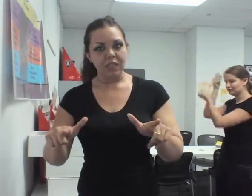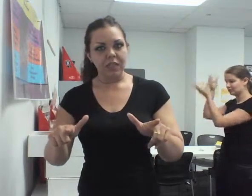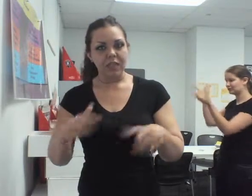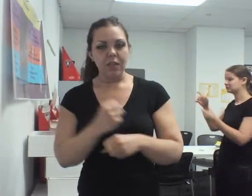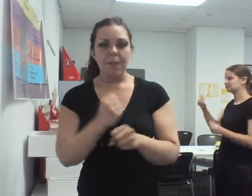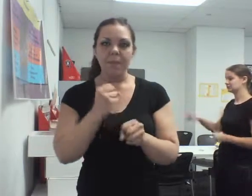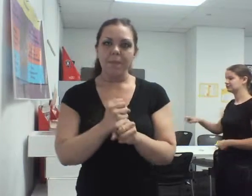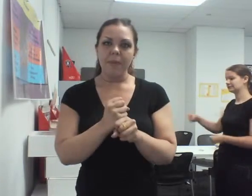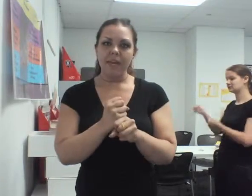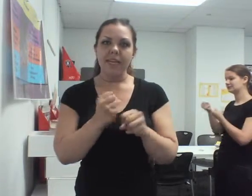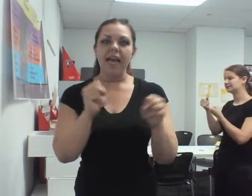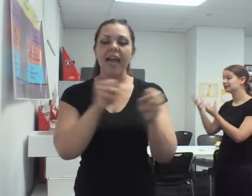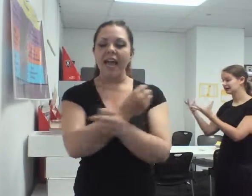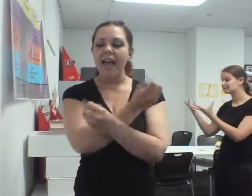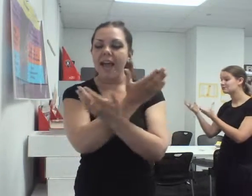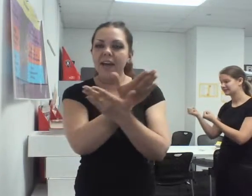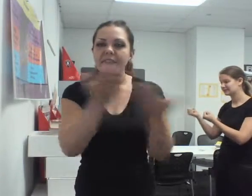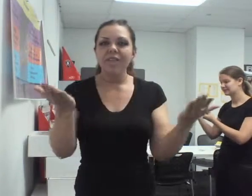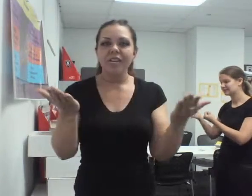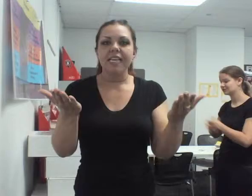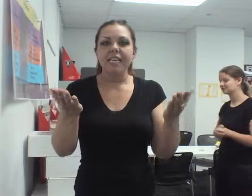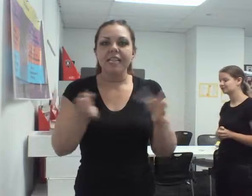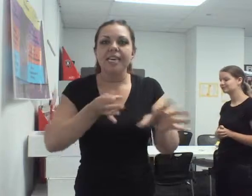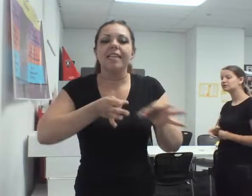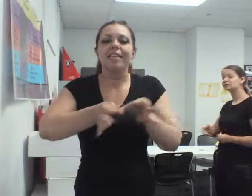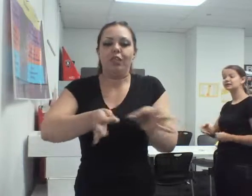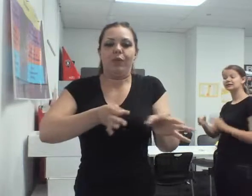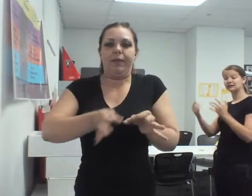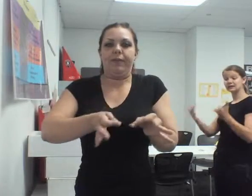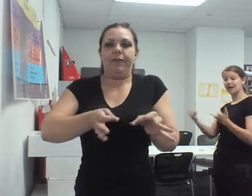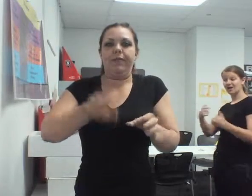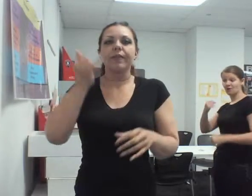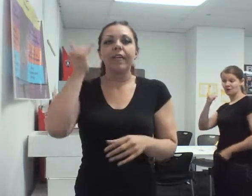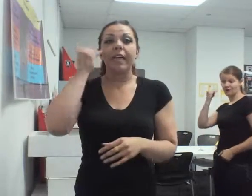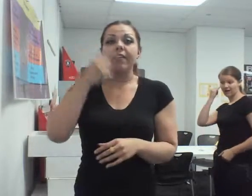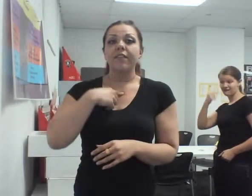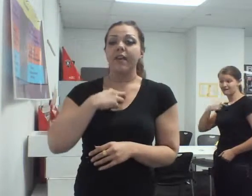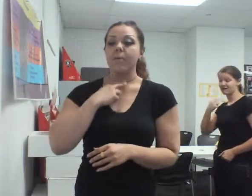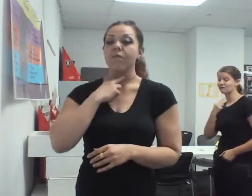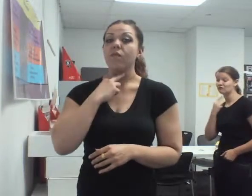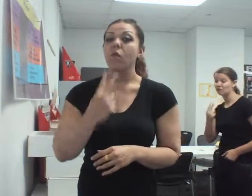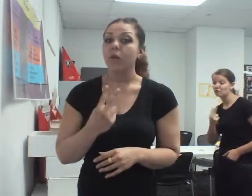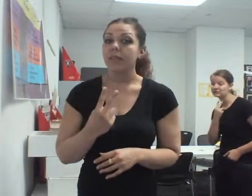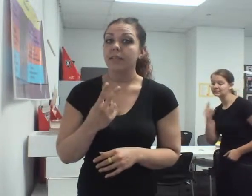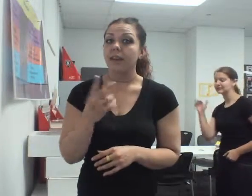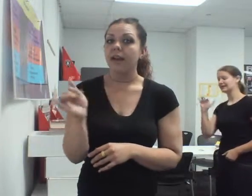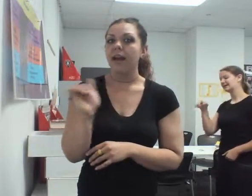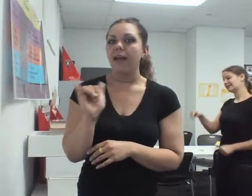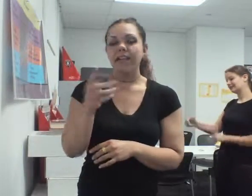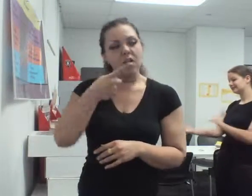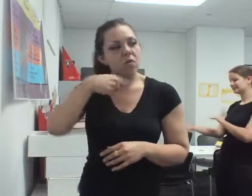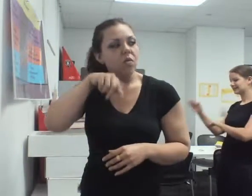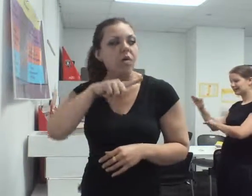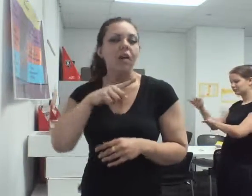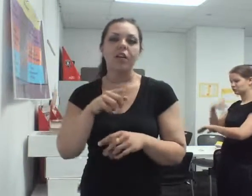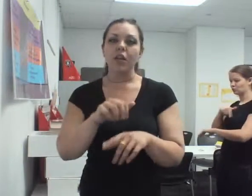sense? Now, if I'm voicing, like we're going to do this afternoon, and you see someone sign